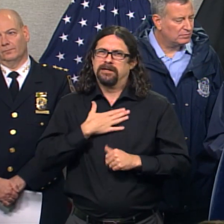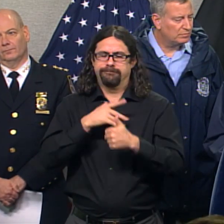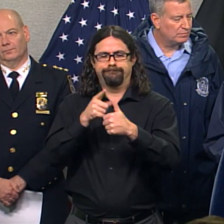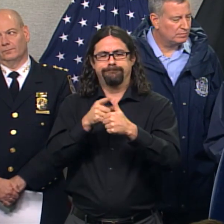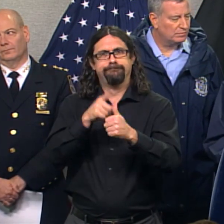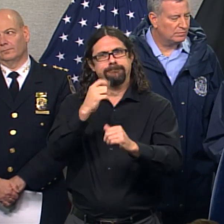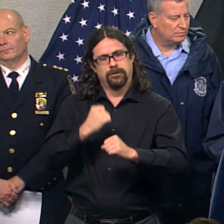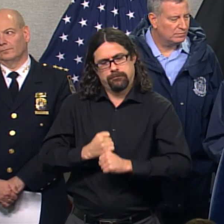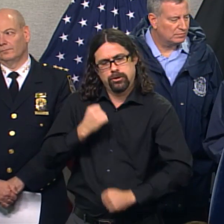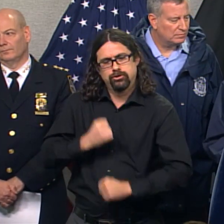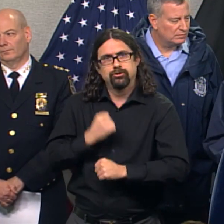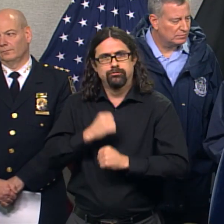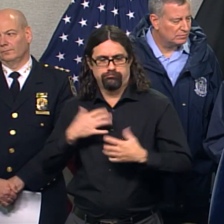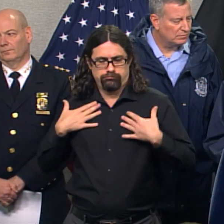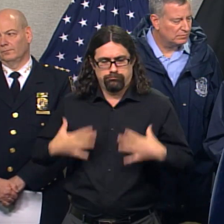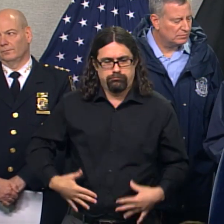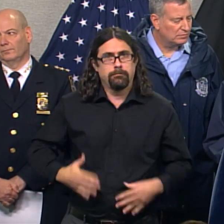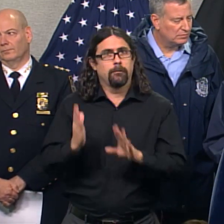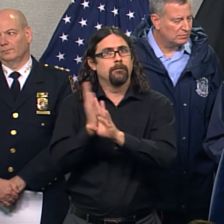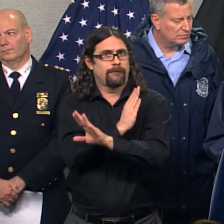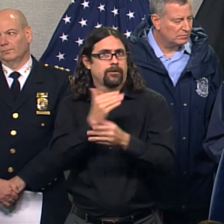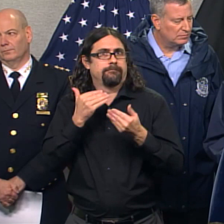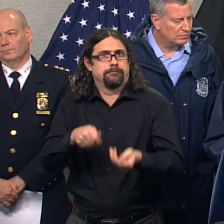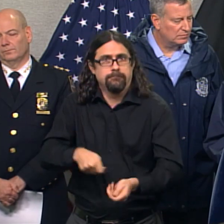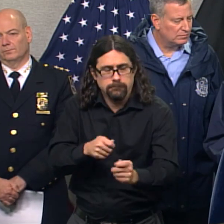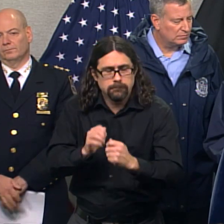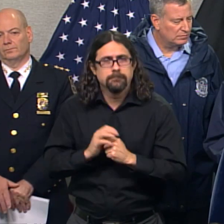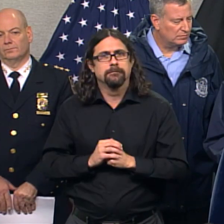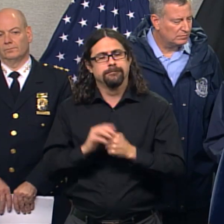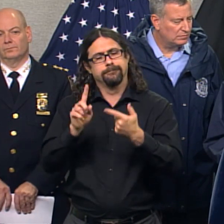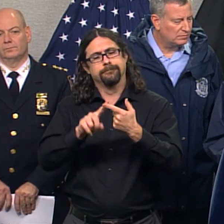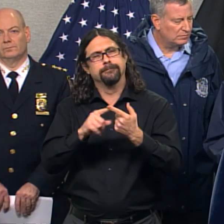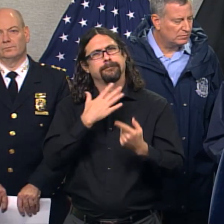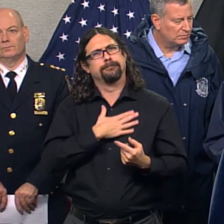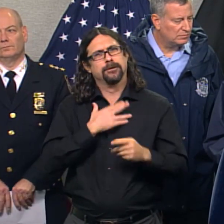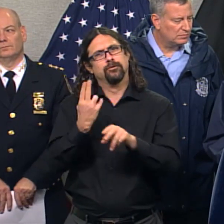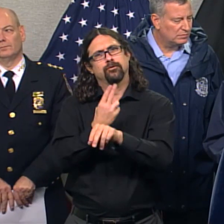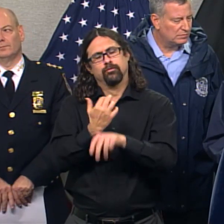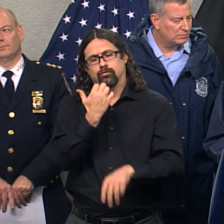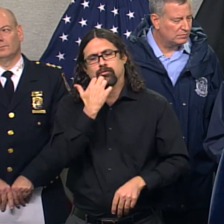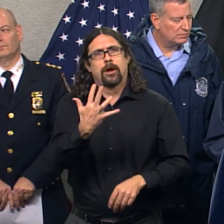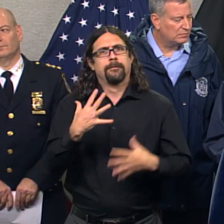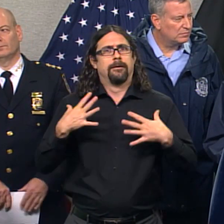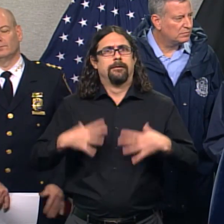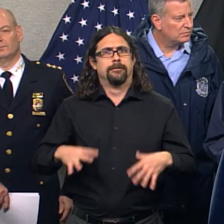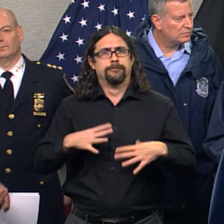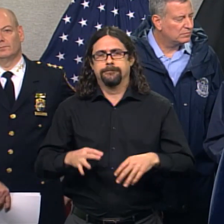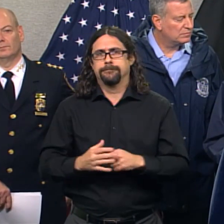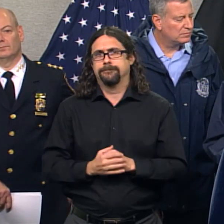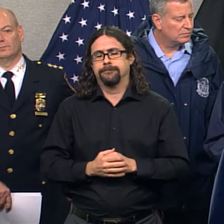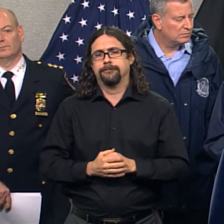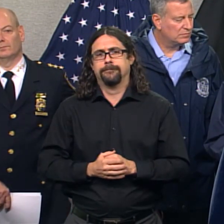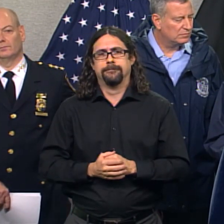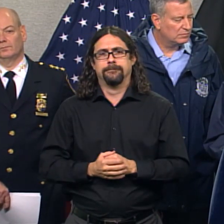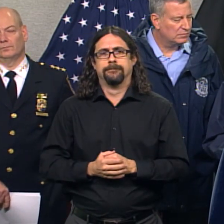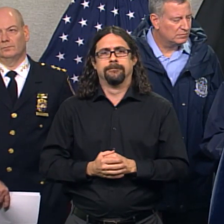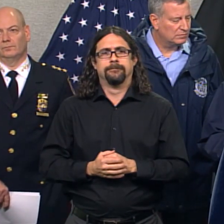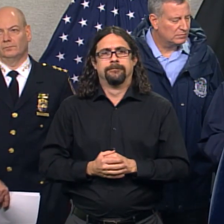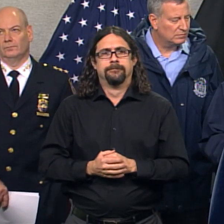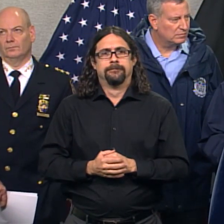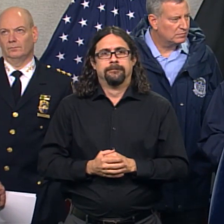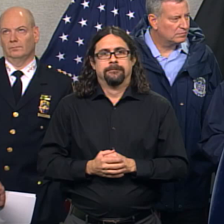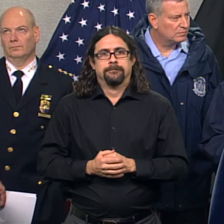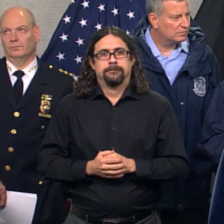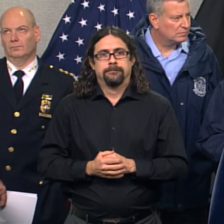For further weather information and updates, sign up to our Notify NYC, the city's free emergency notification system. And as always, if